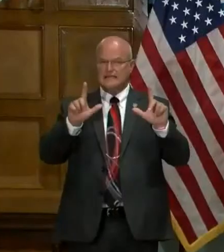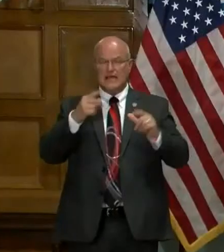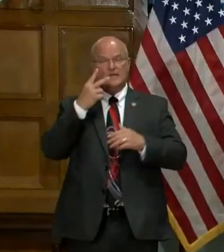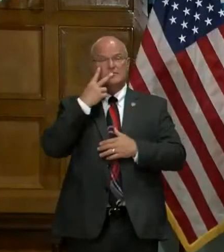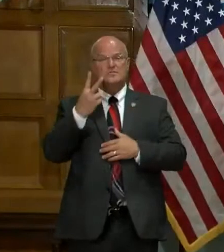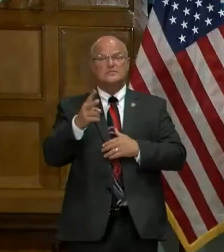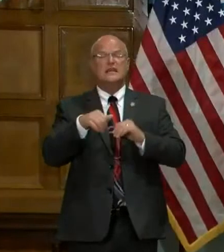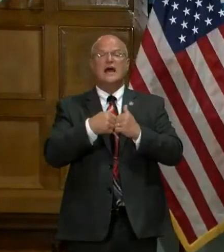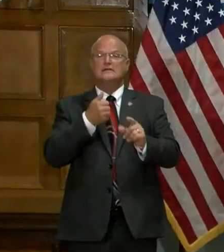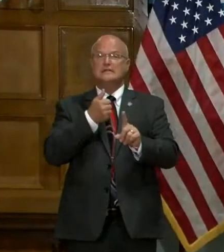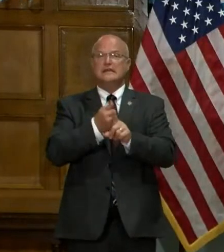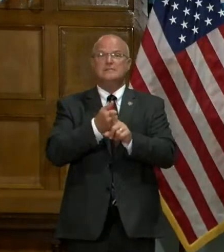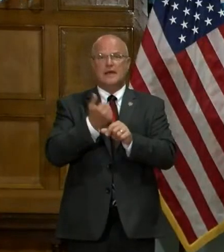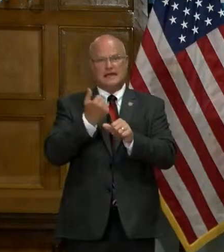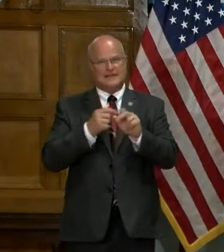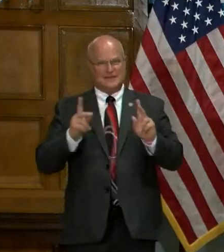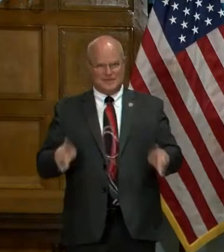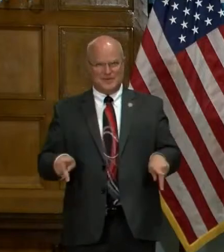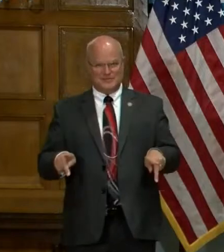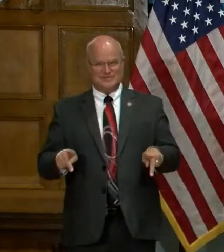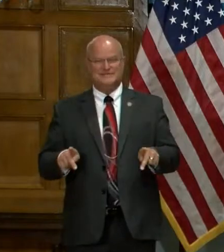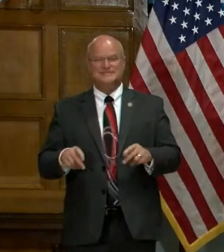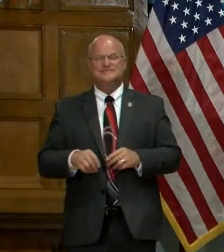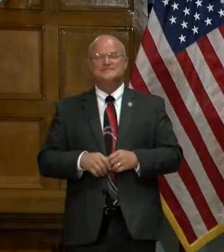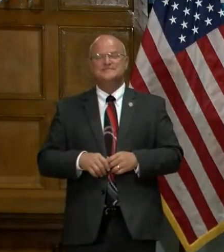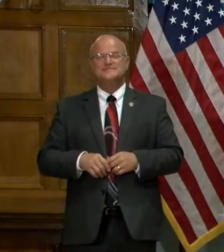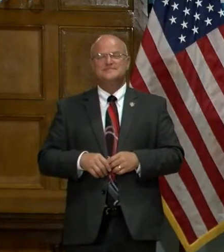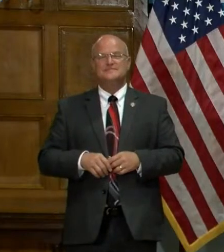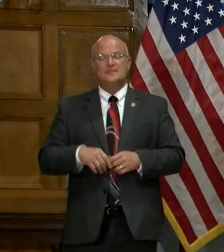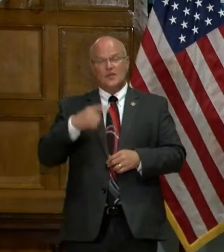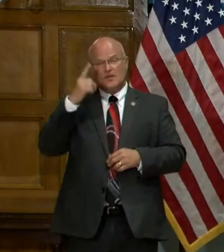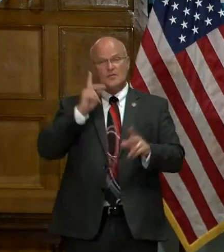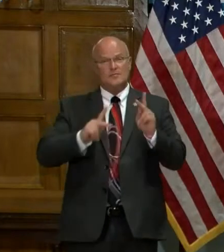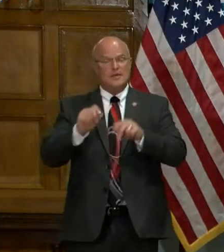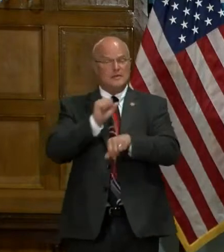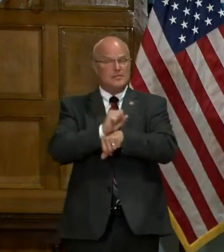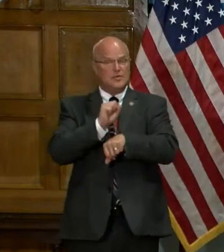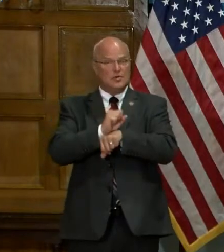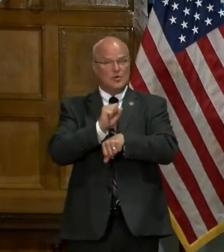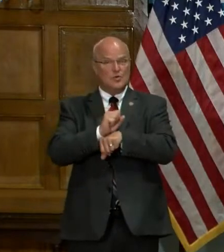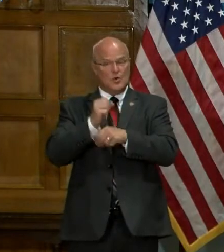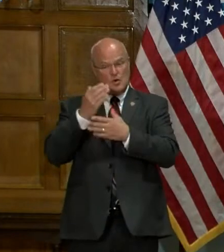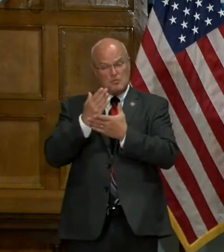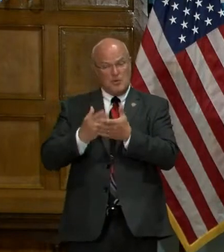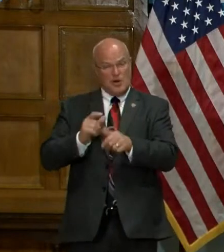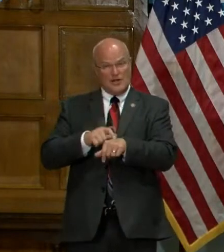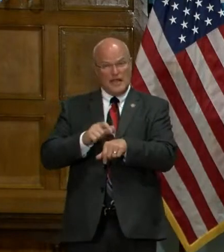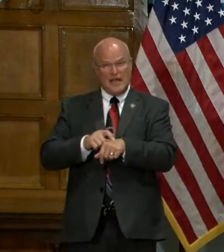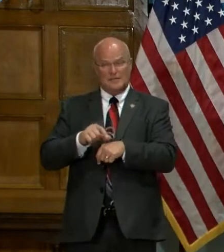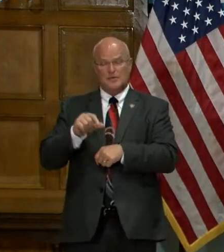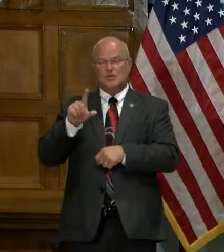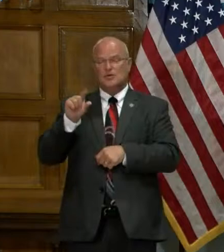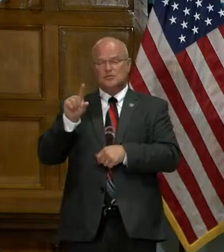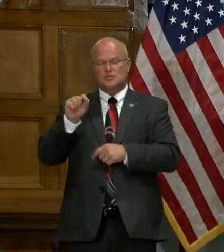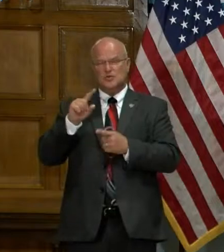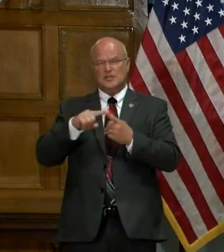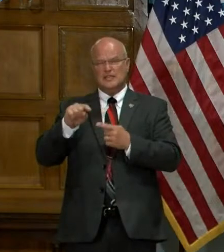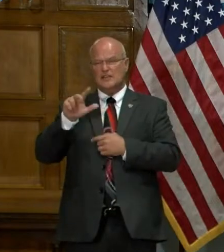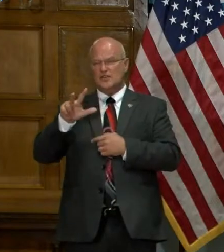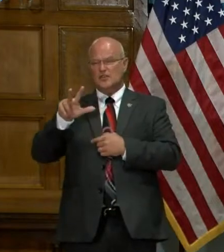you can see how it will impact each one of those. It's for those who work at least part-time, 20 to 39